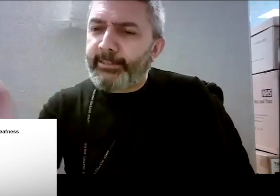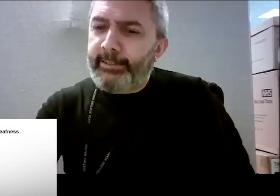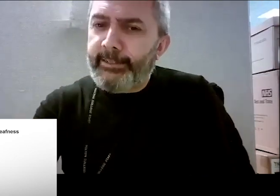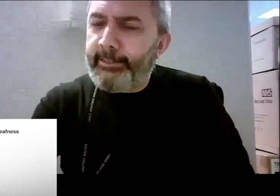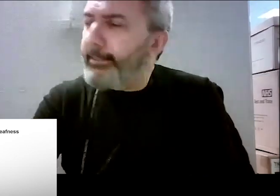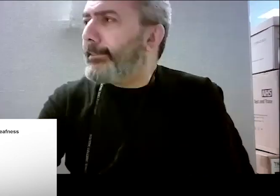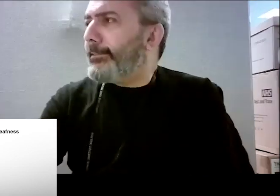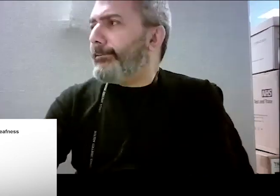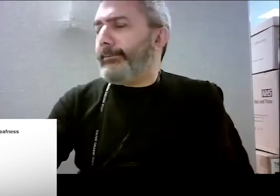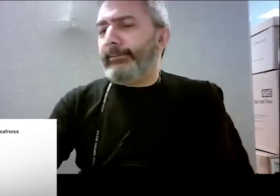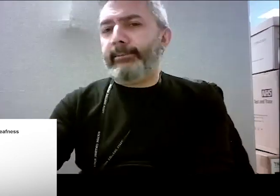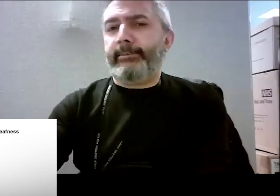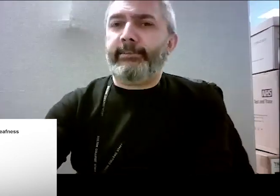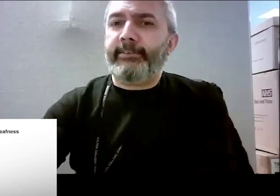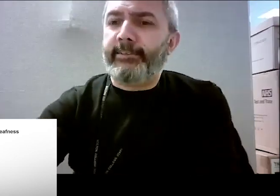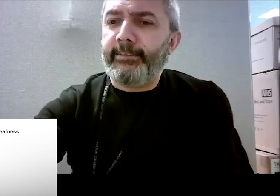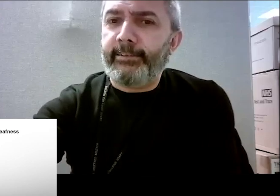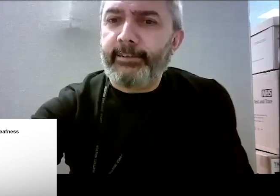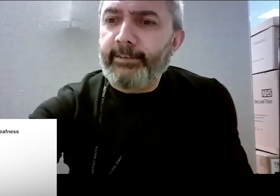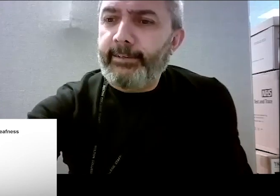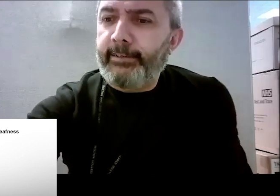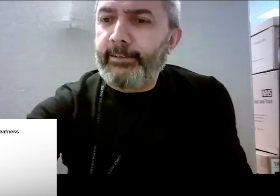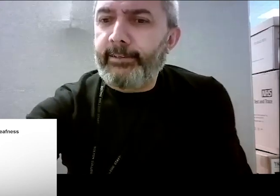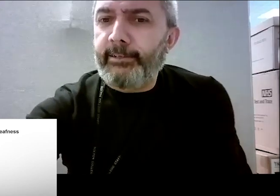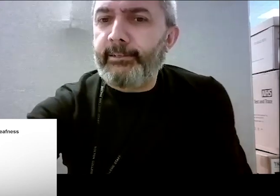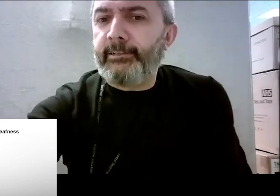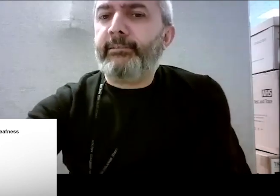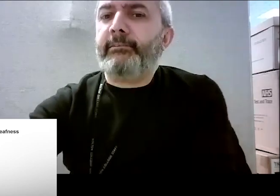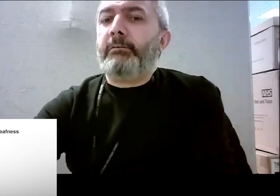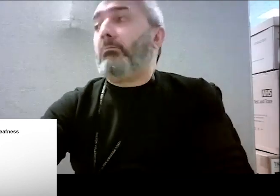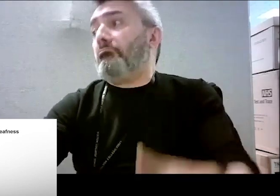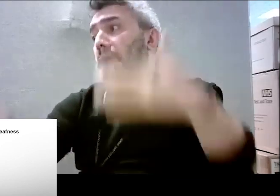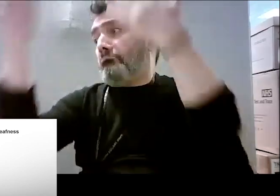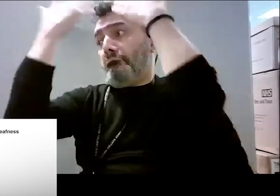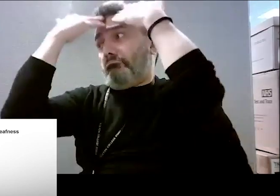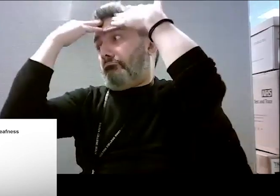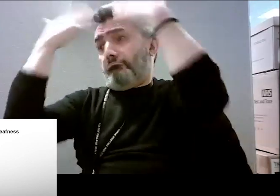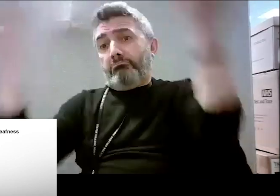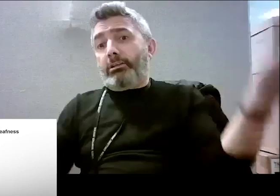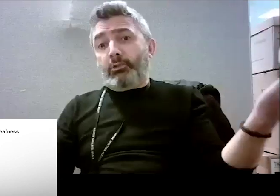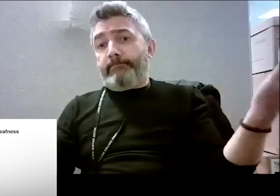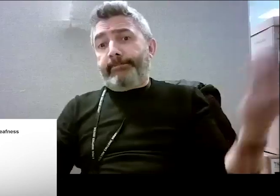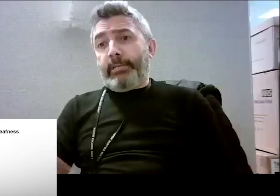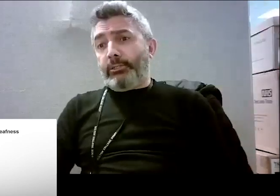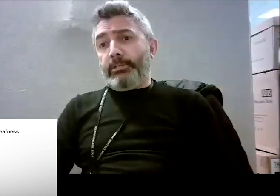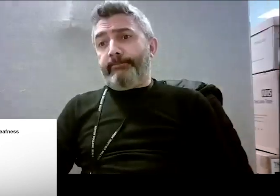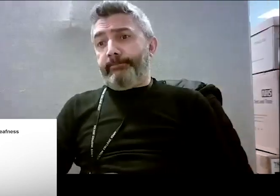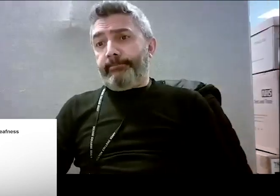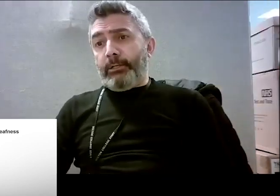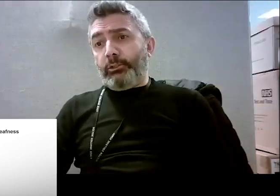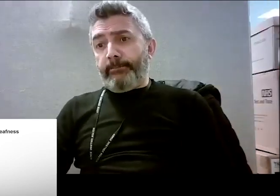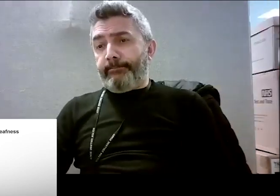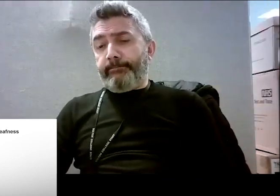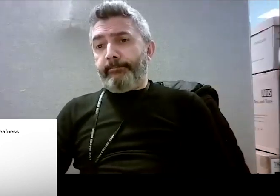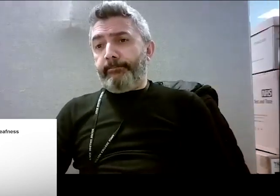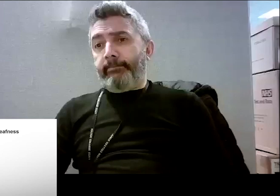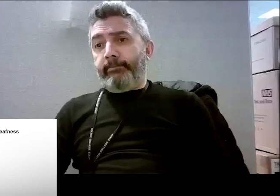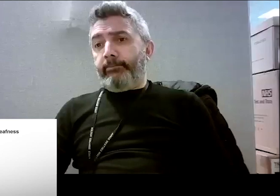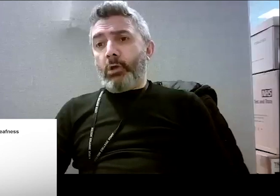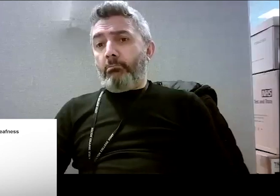So thinking about, does anybody think what the last one could be? We have no idea. Medics don't seem